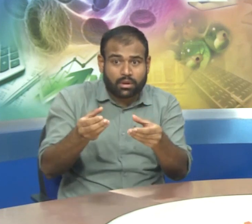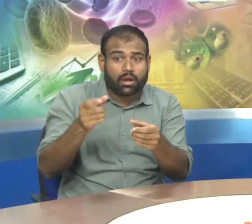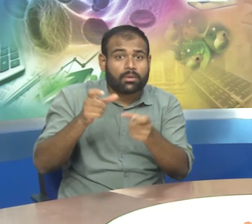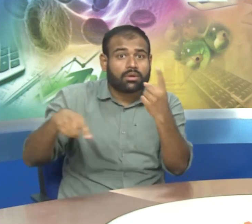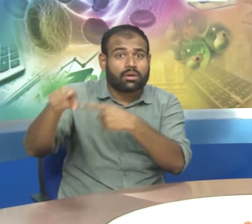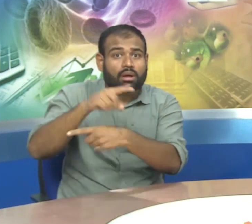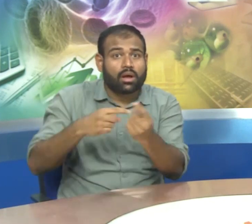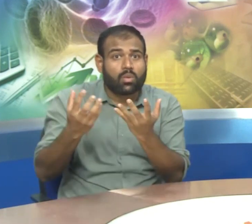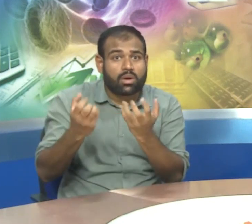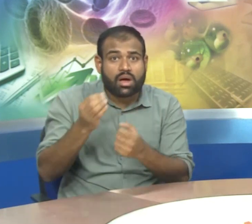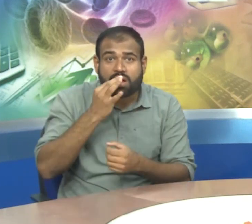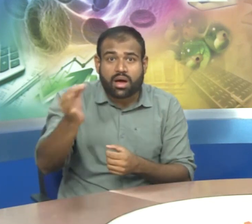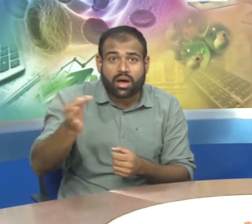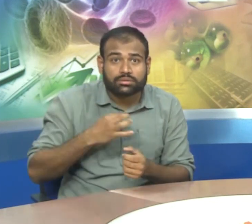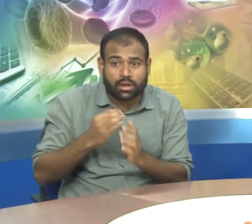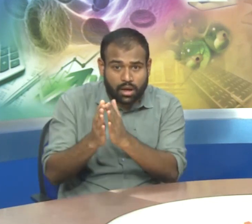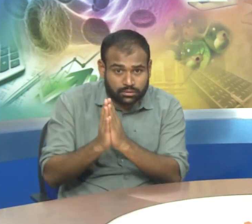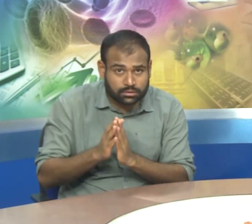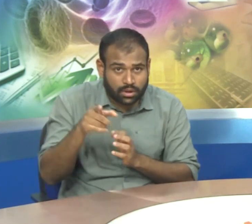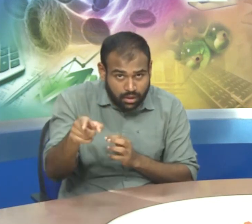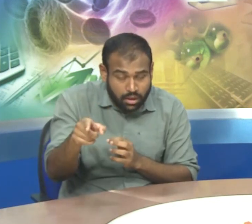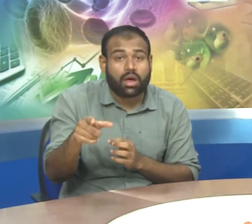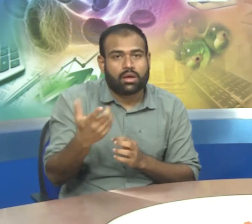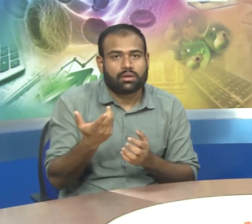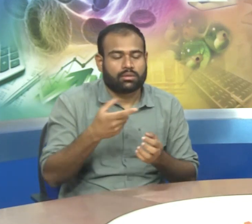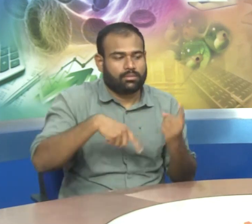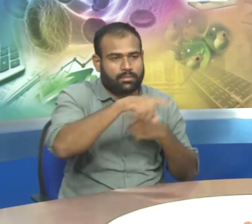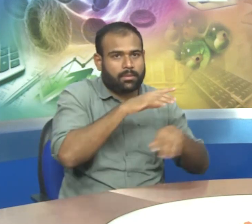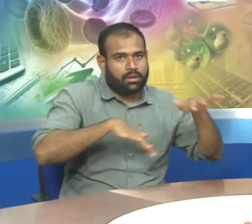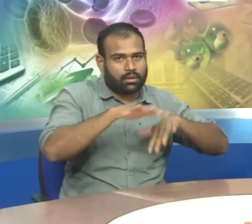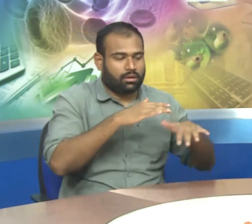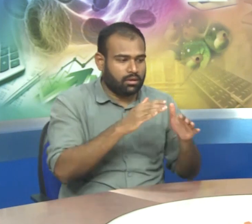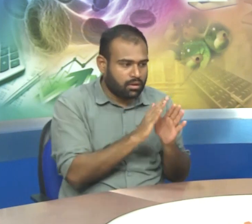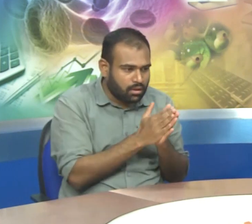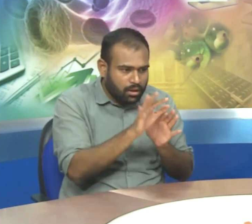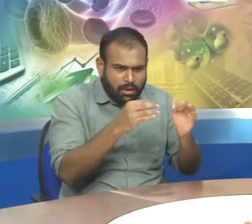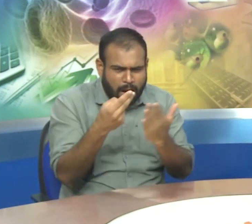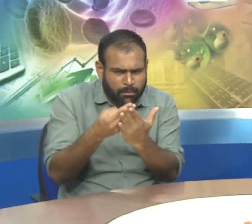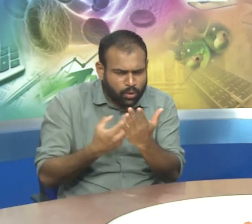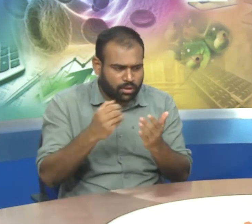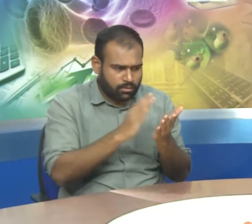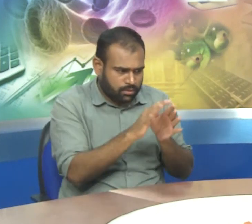On receiving the request from their patrons, the library or information